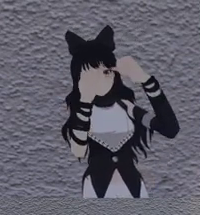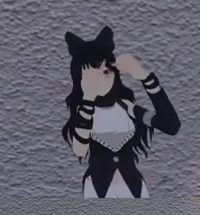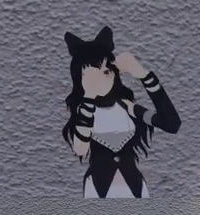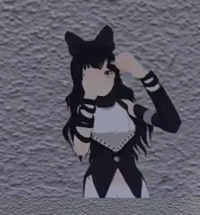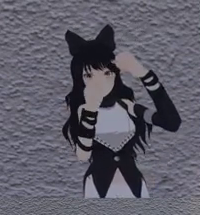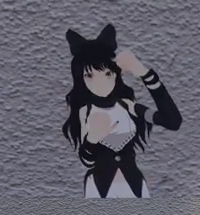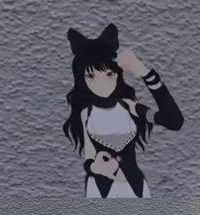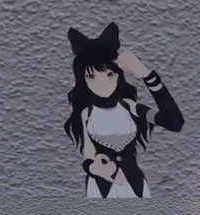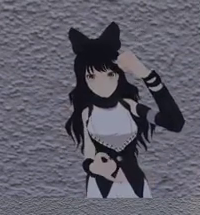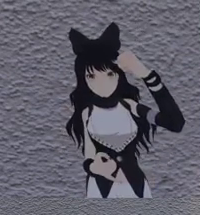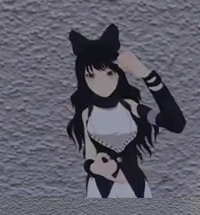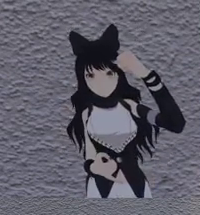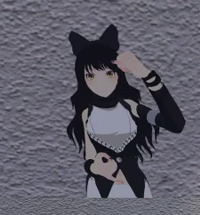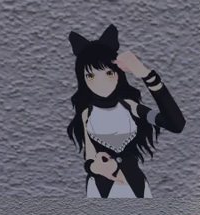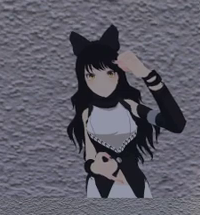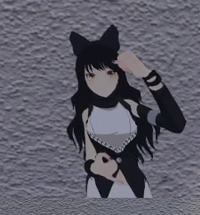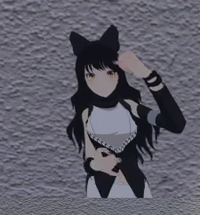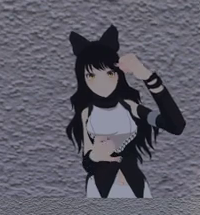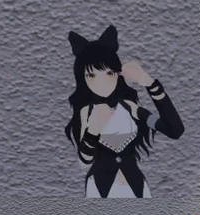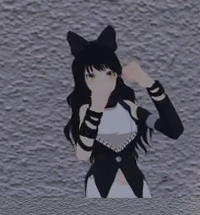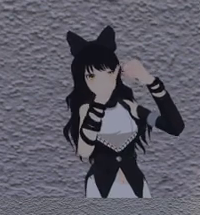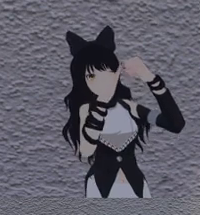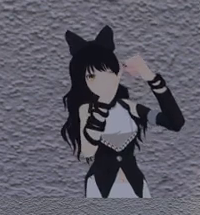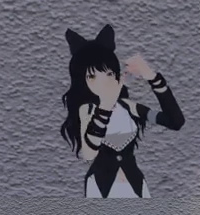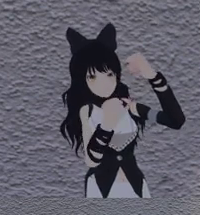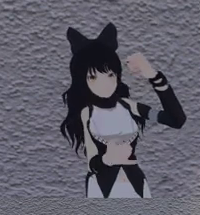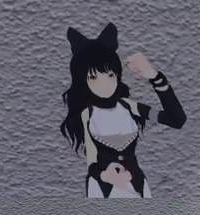Now this line, what is it? Skinny.